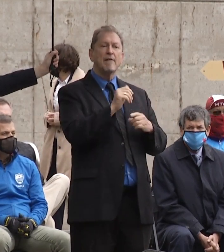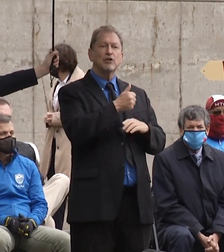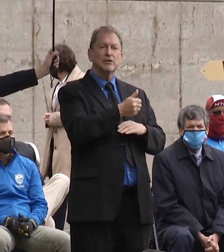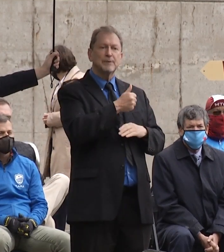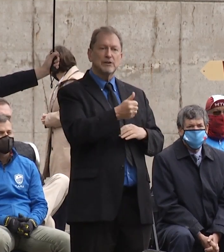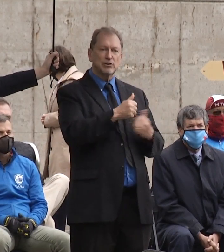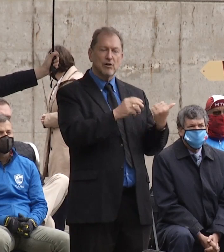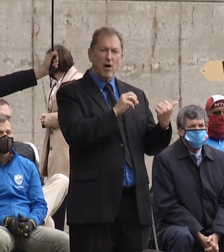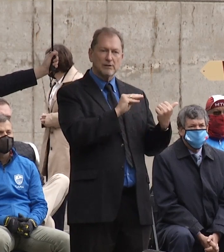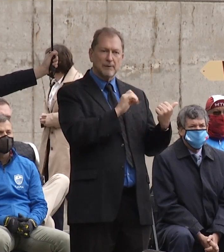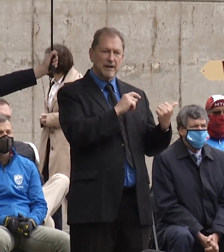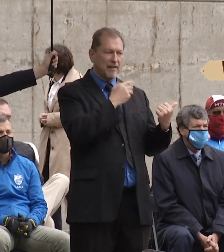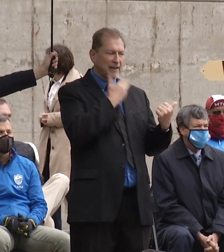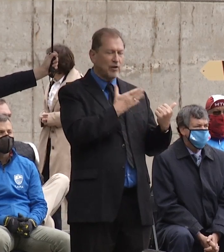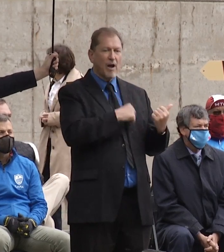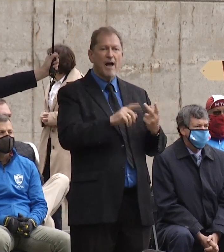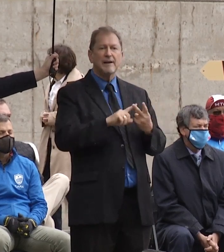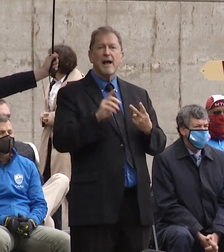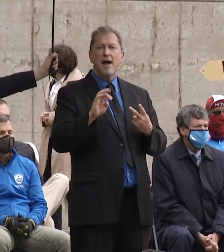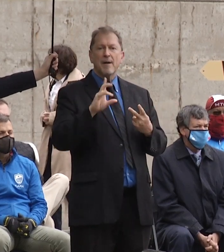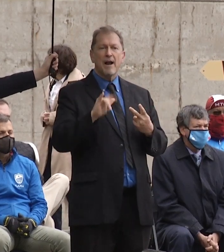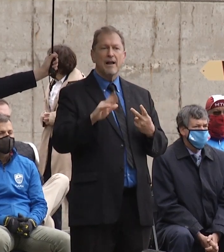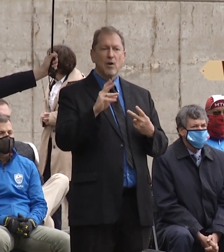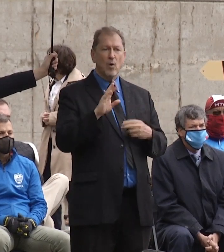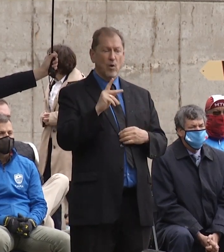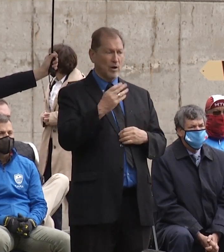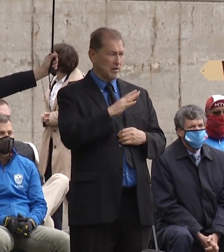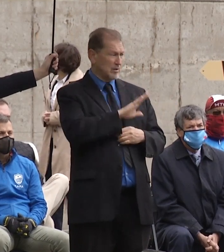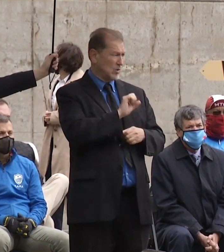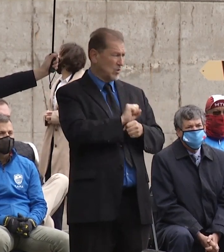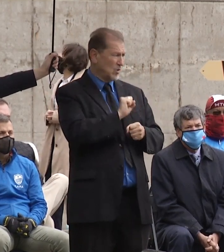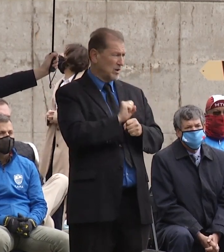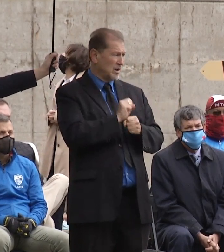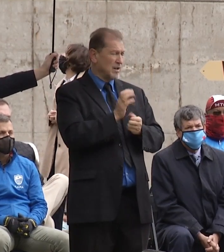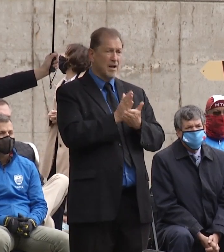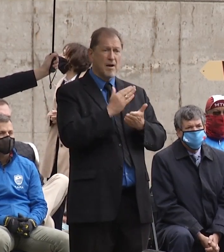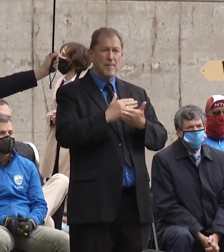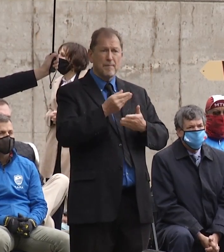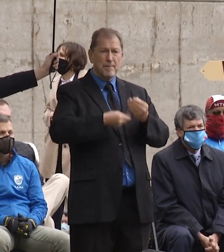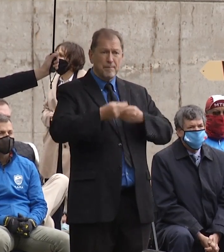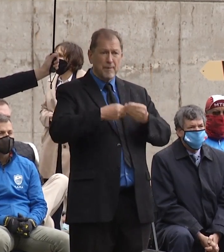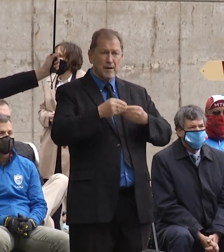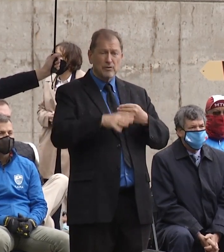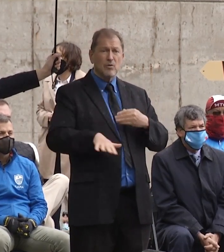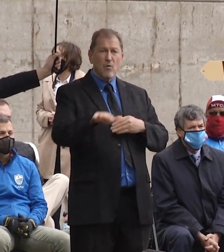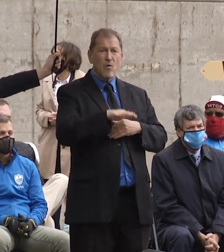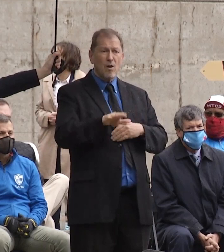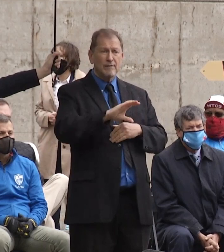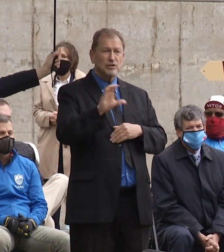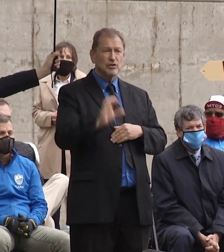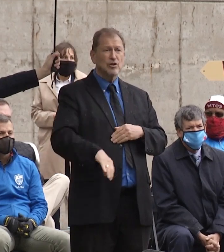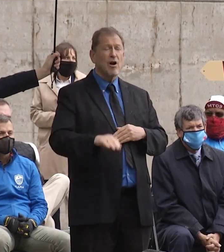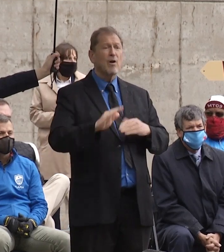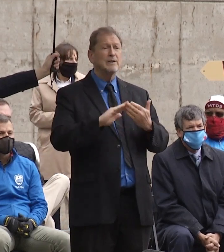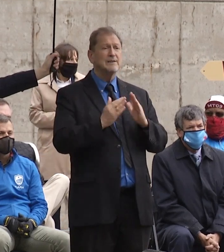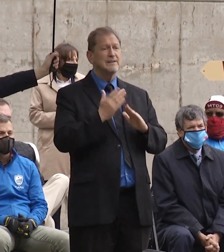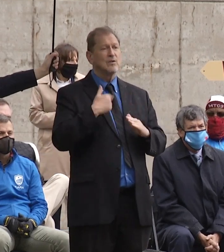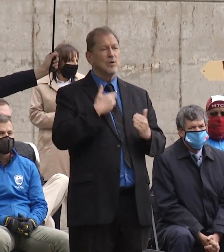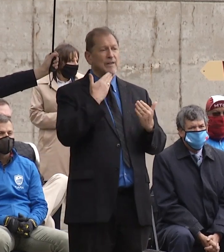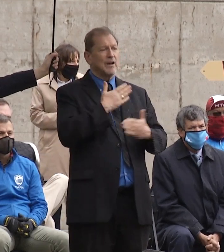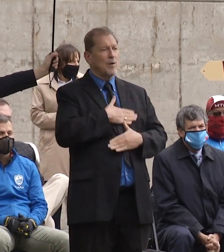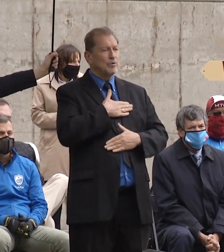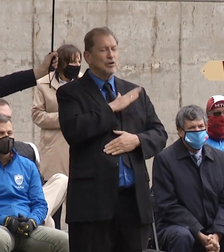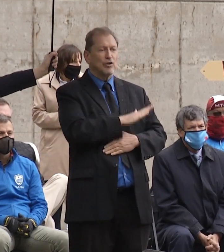Secretary, not only for the work on this project, but for other work across the city. We really appreciate your